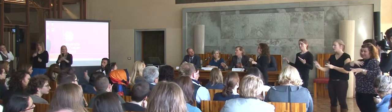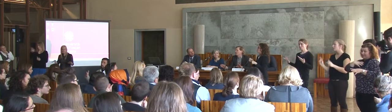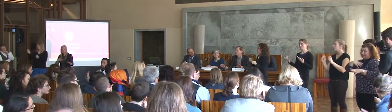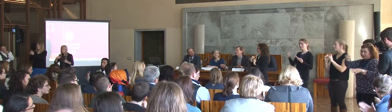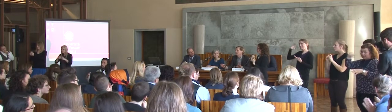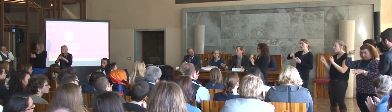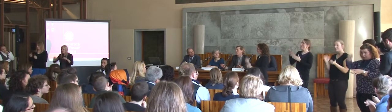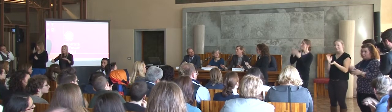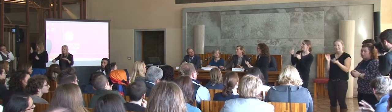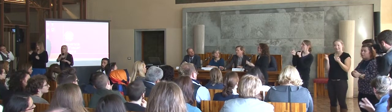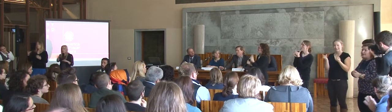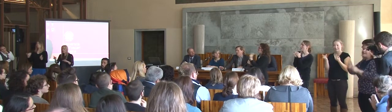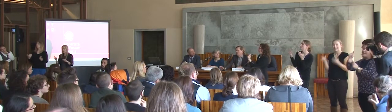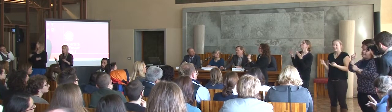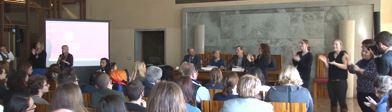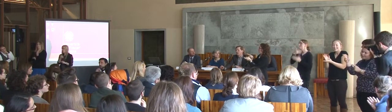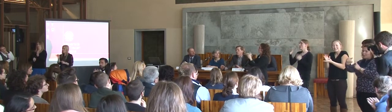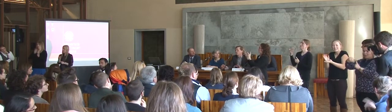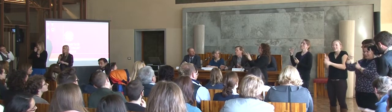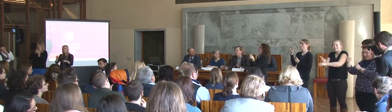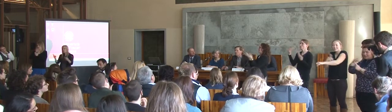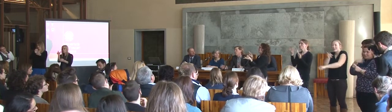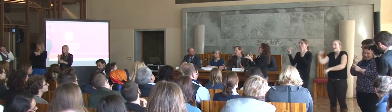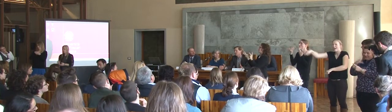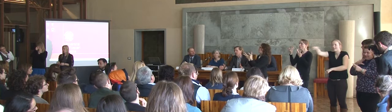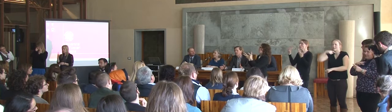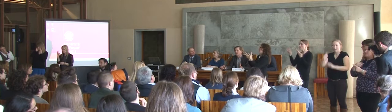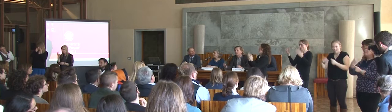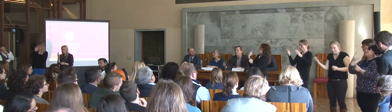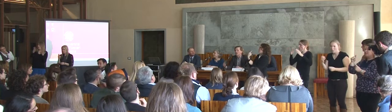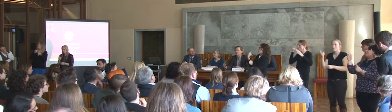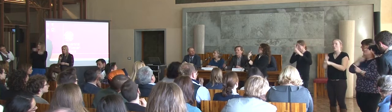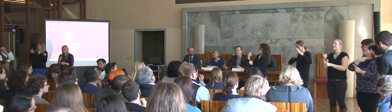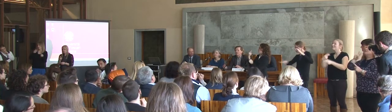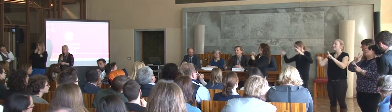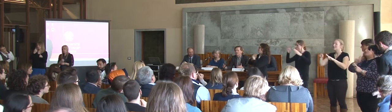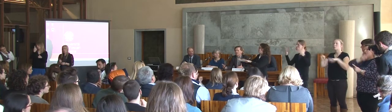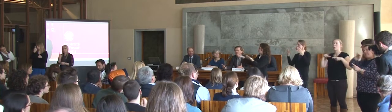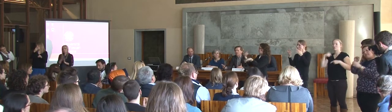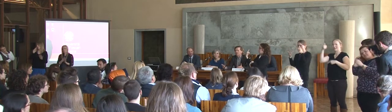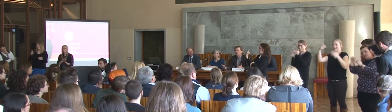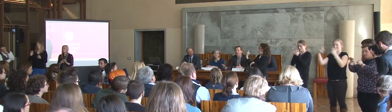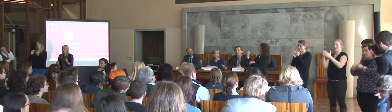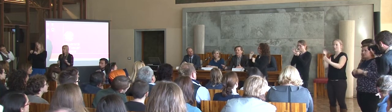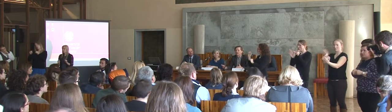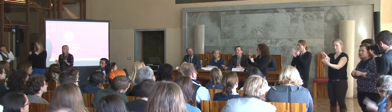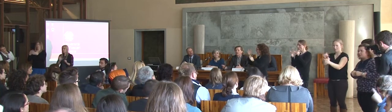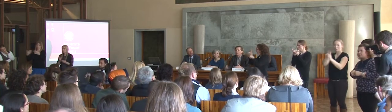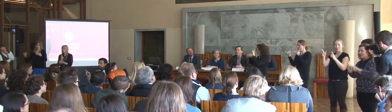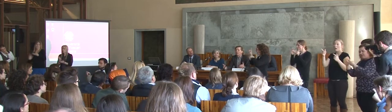just put in the most common words, the most popular, the biggest, perhaps, just one, but there is a possibility to